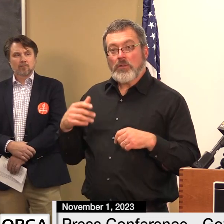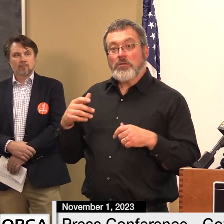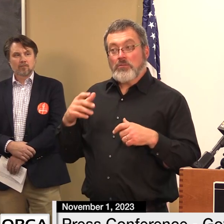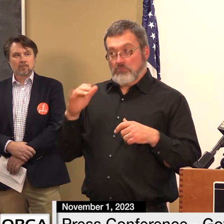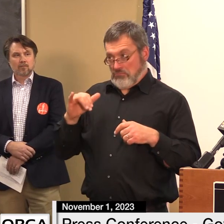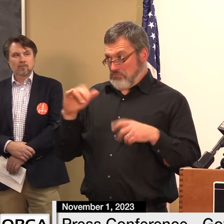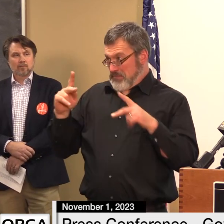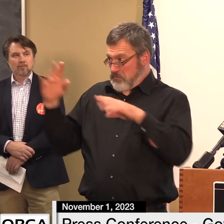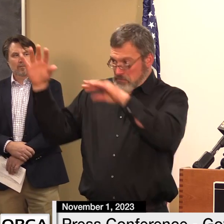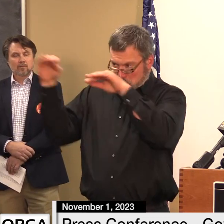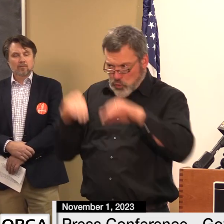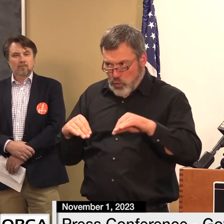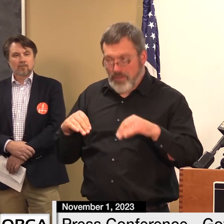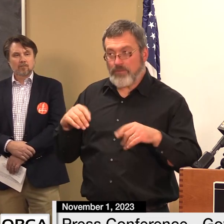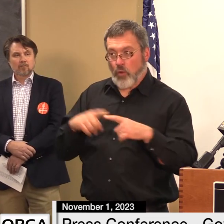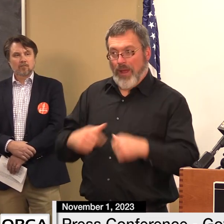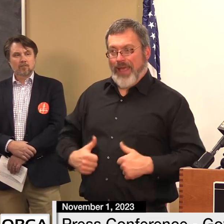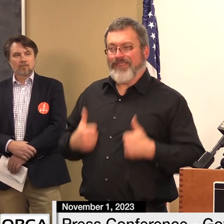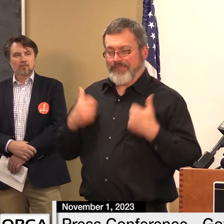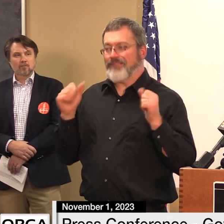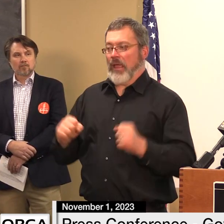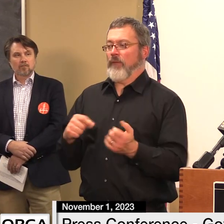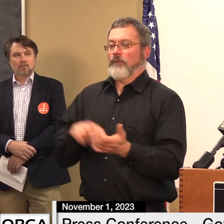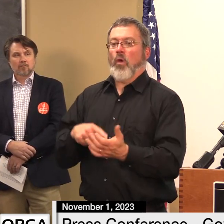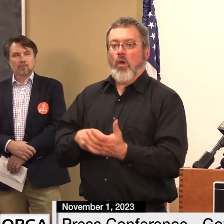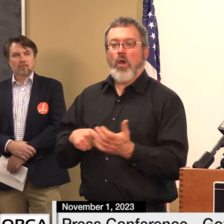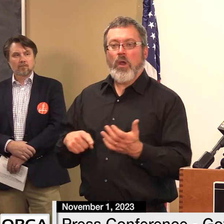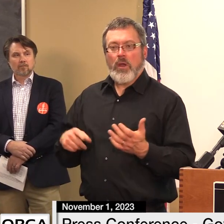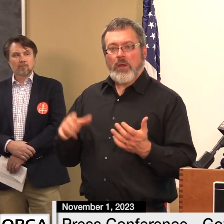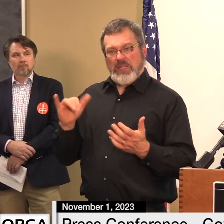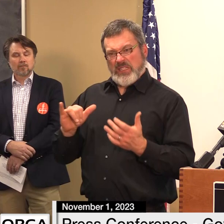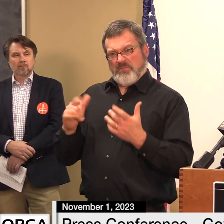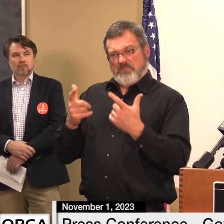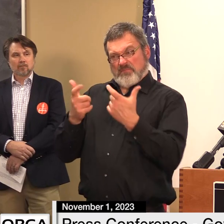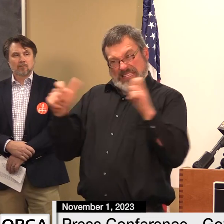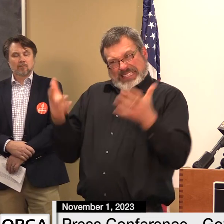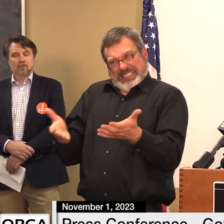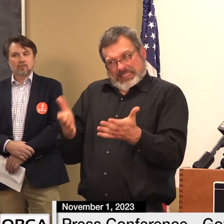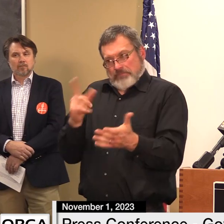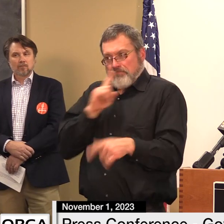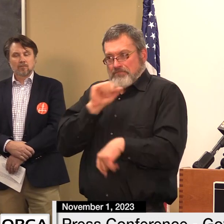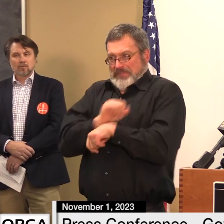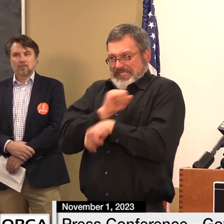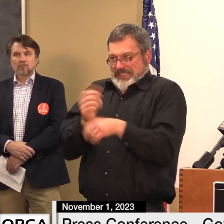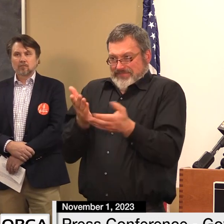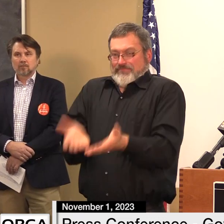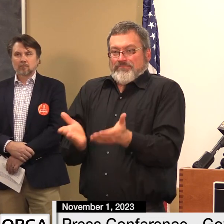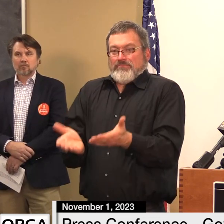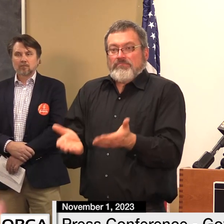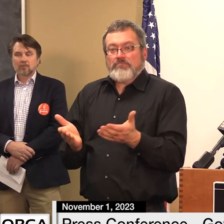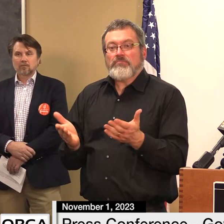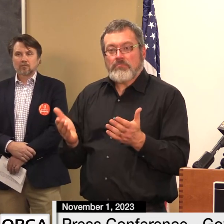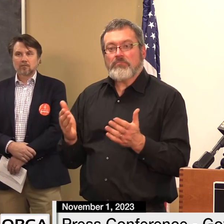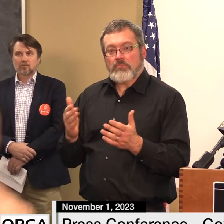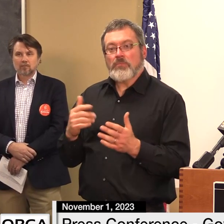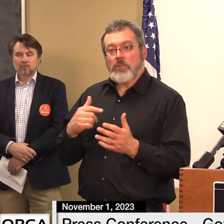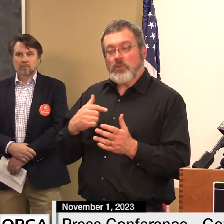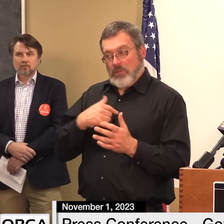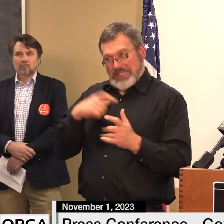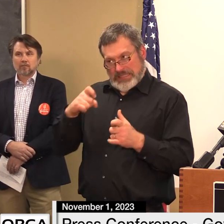So that's a piece that's a reality, and we're going to have to focus on that more in the coming